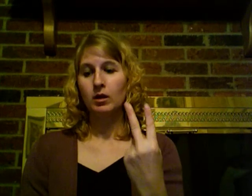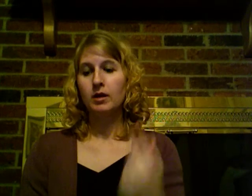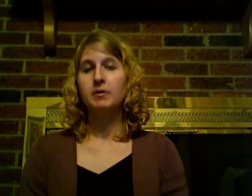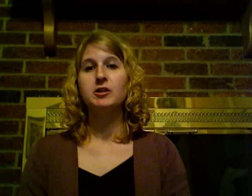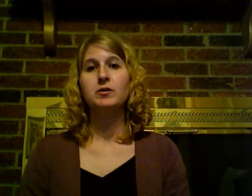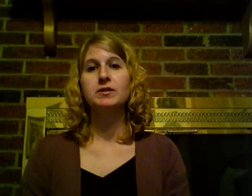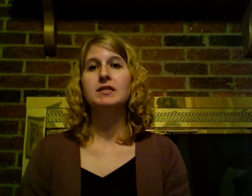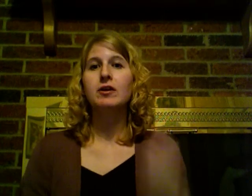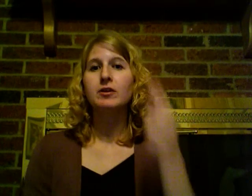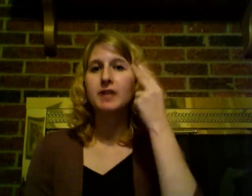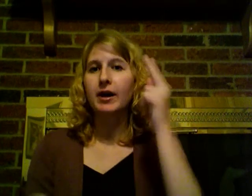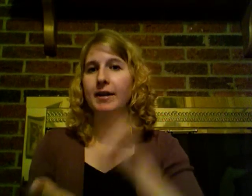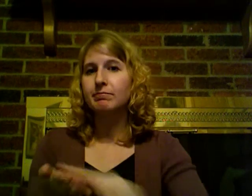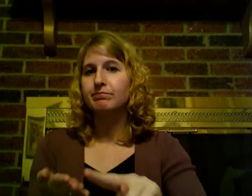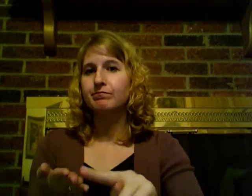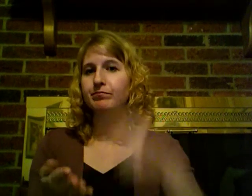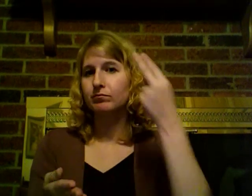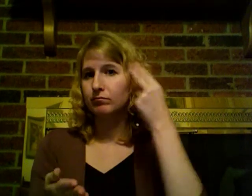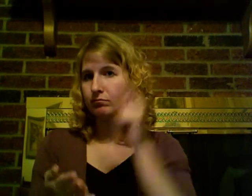Number two is a secretary.